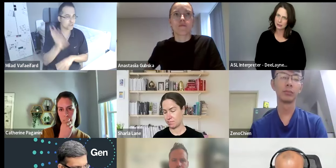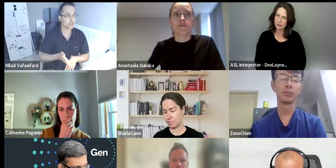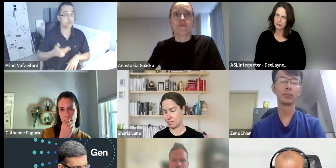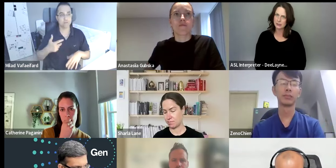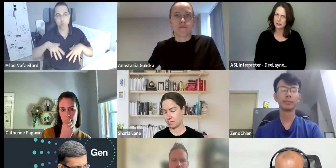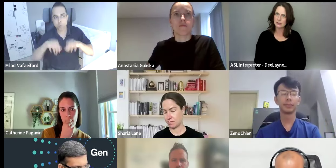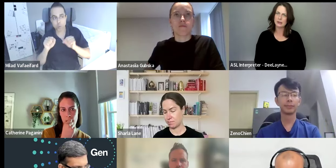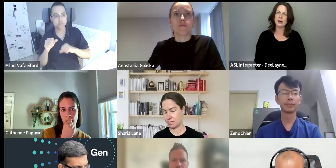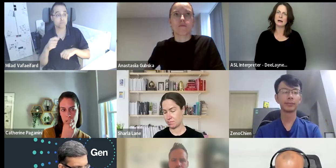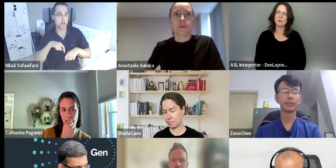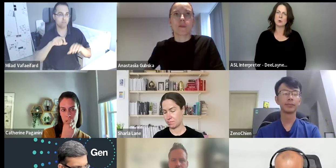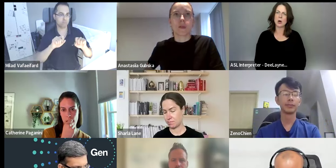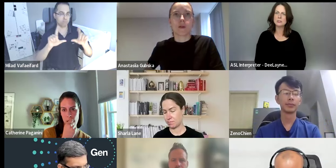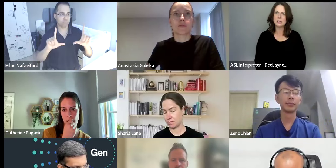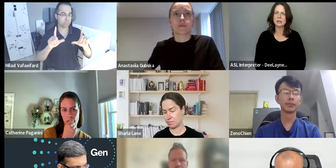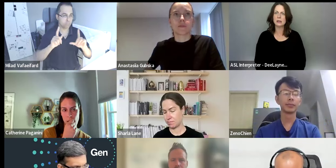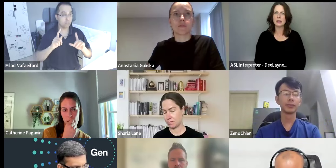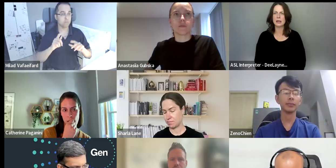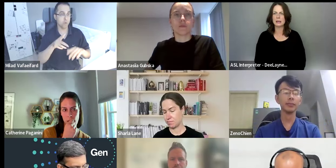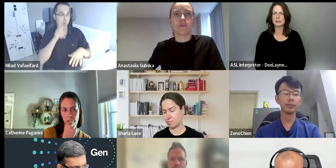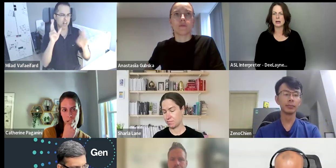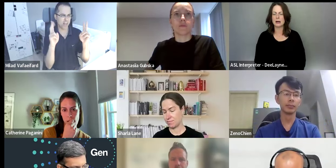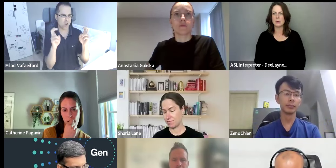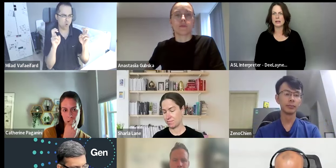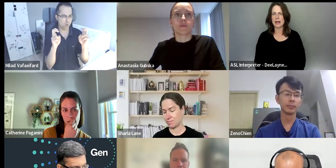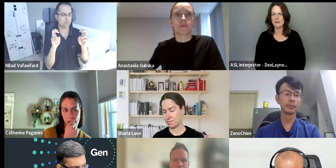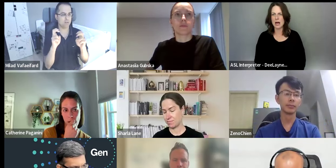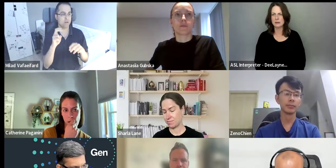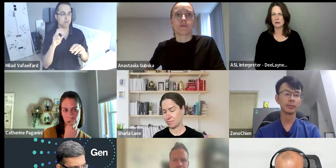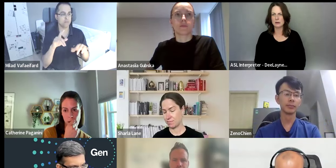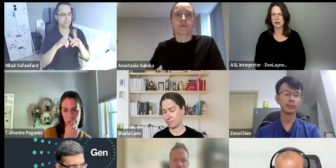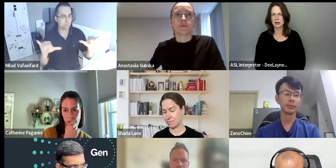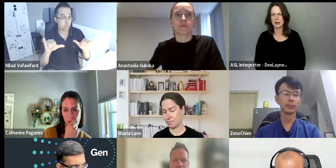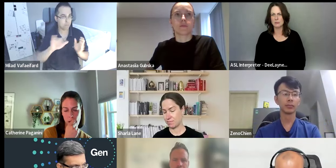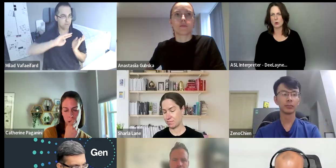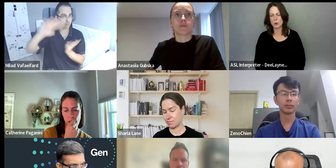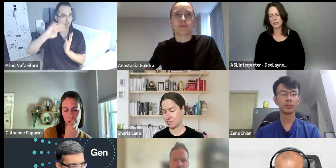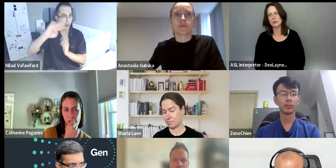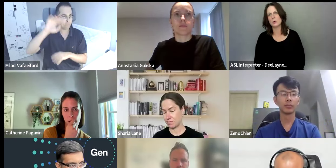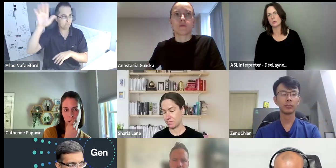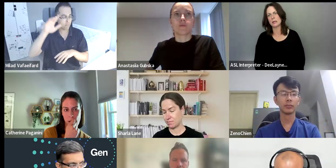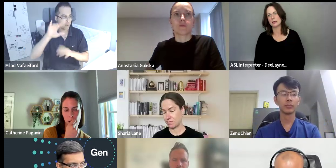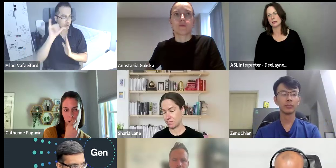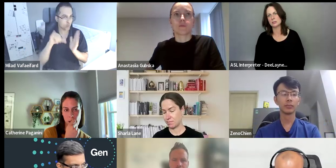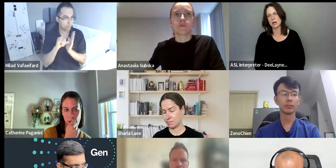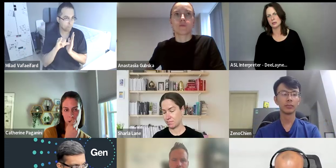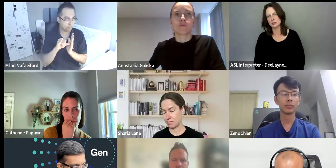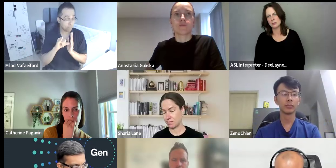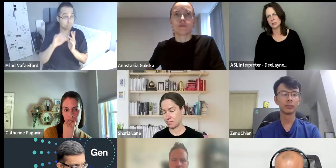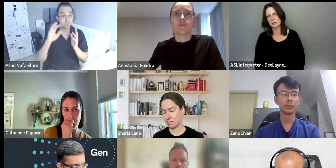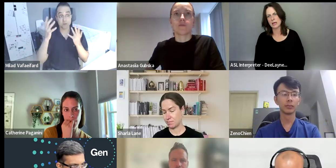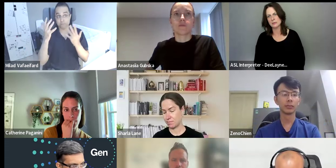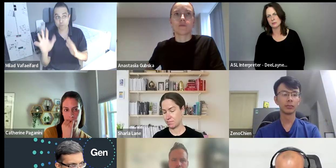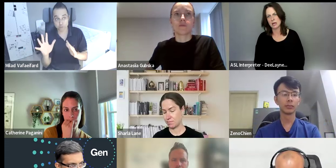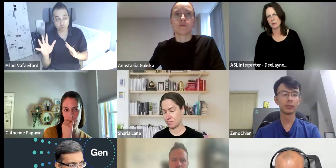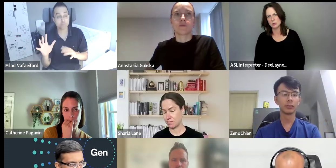speaking or hosting, and we could have that recorded, or we could stream